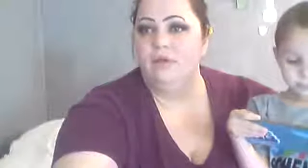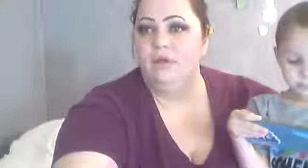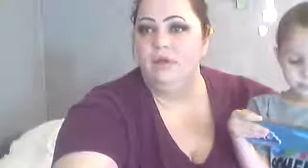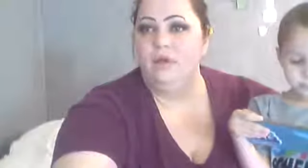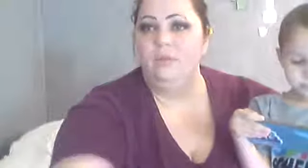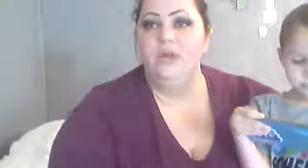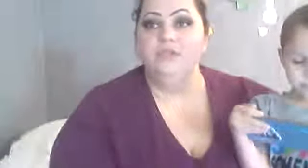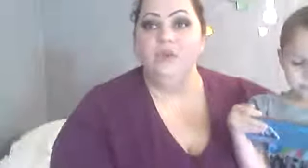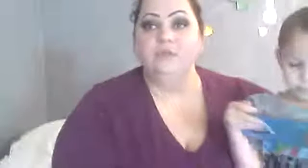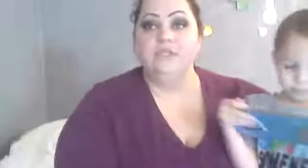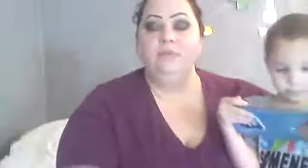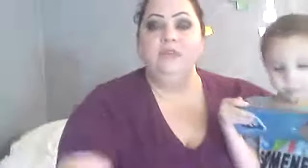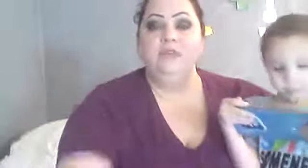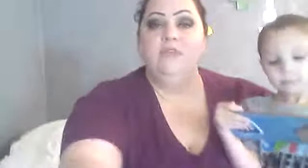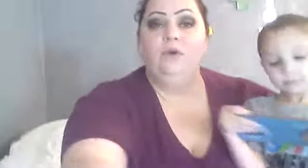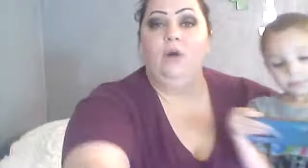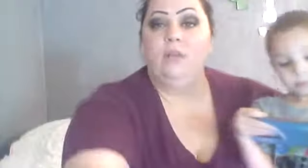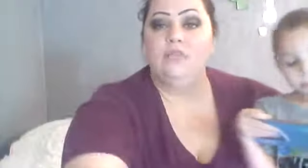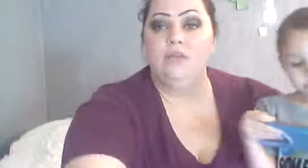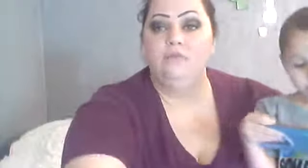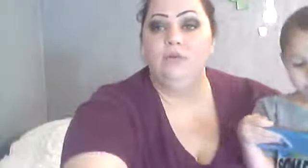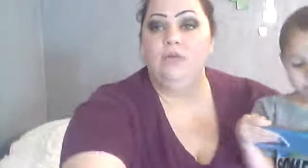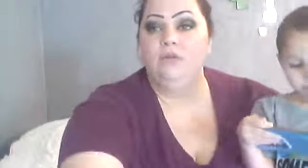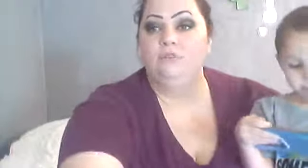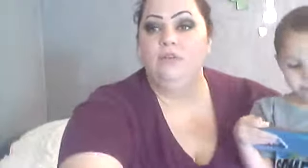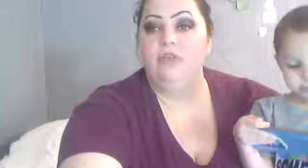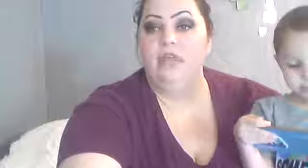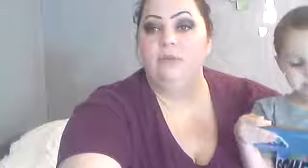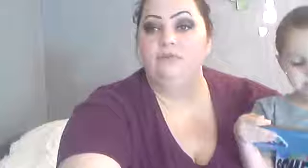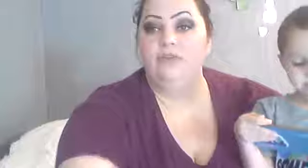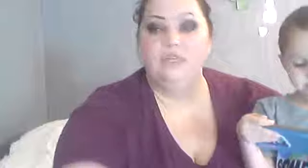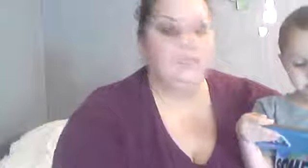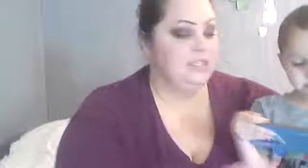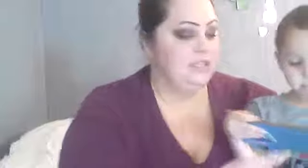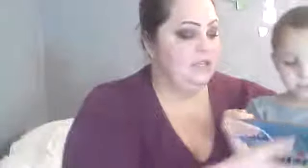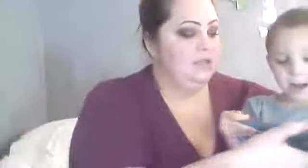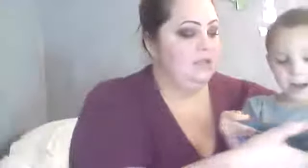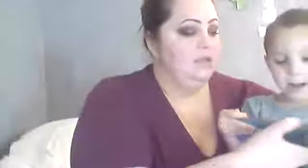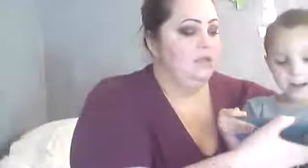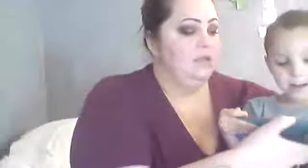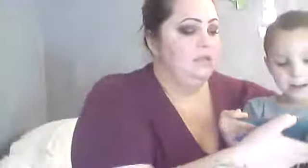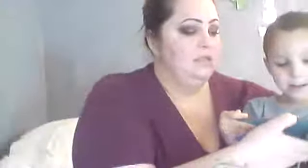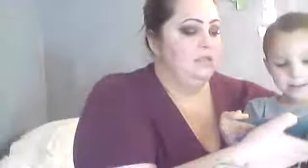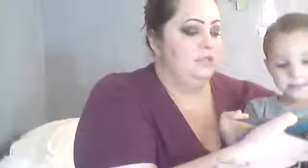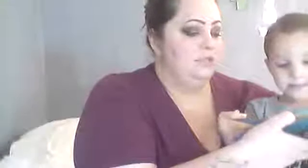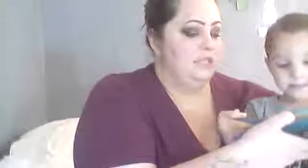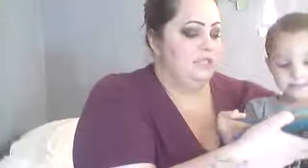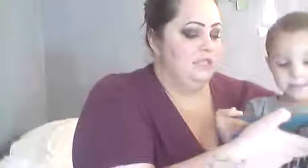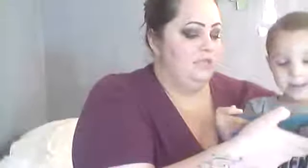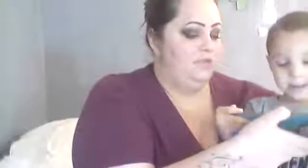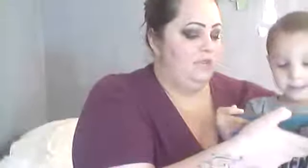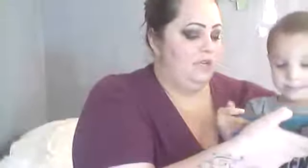Nope. So I'm just going to play the video on my cell phone and hold it in front of the camera for you guys to see. Let's turn my son's phone down